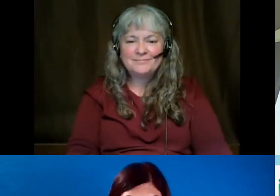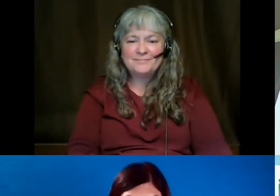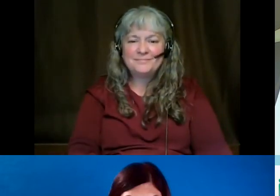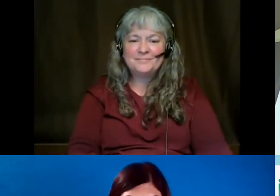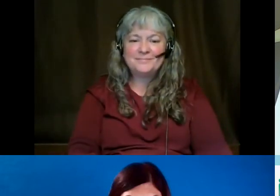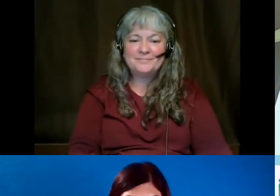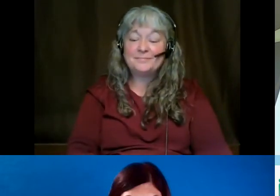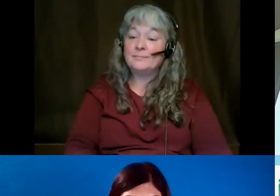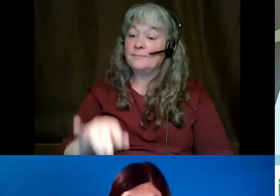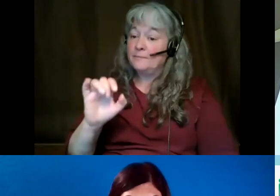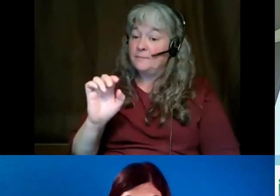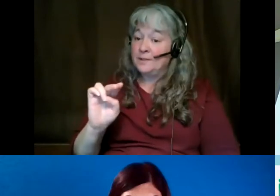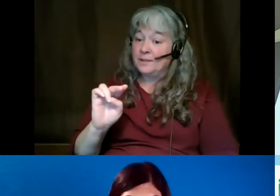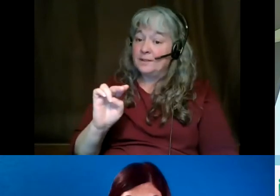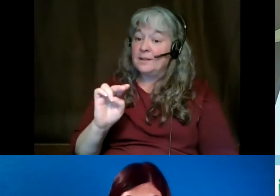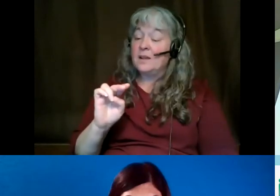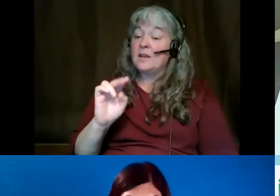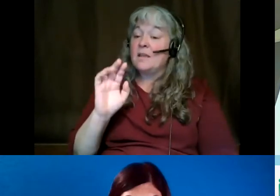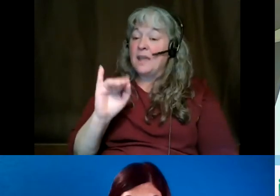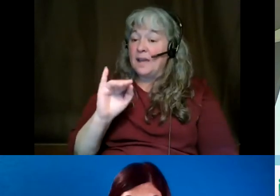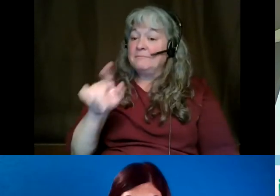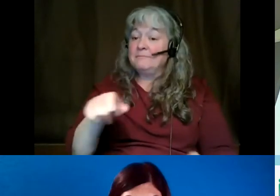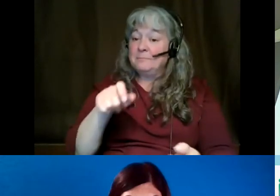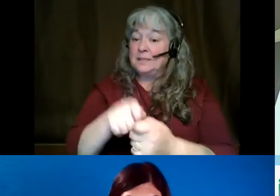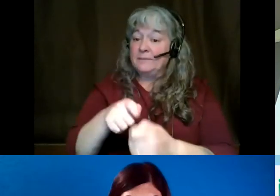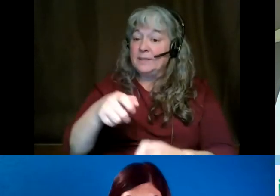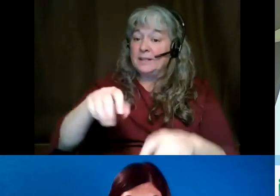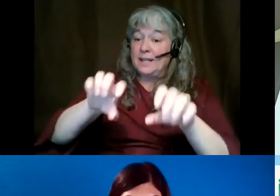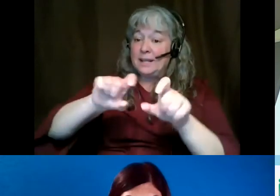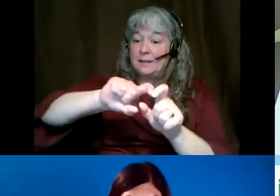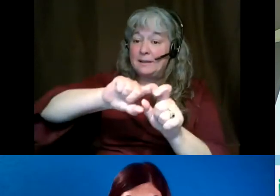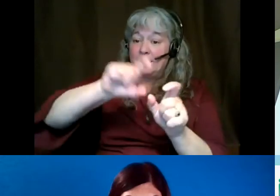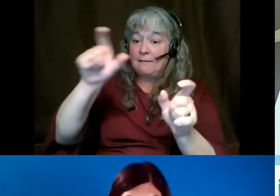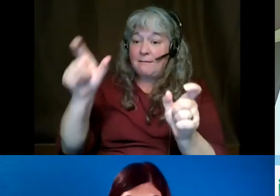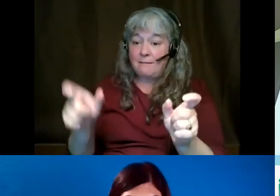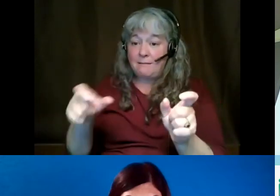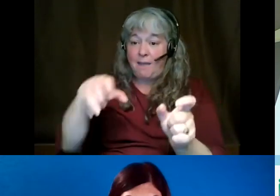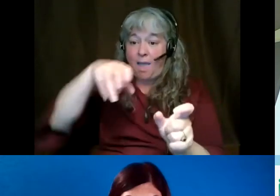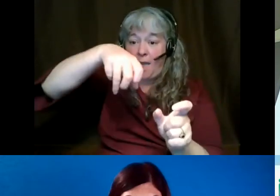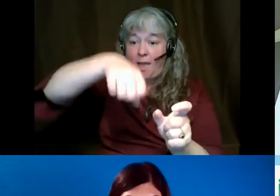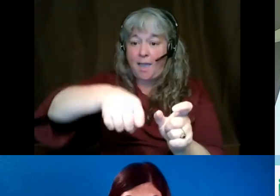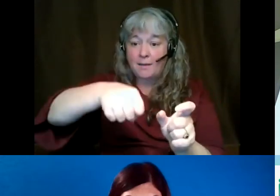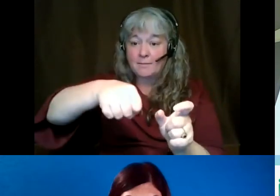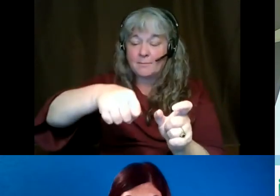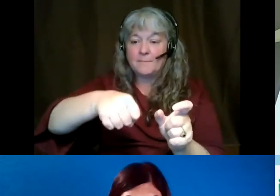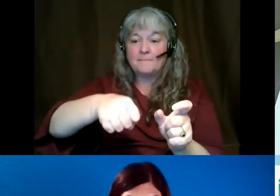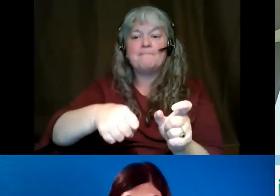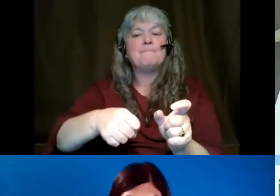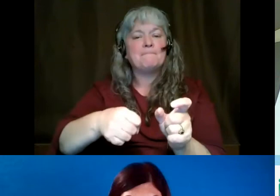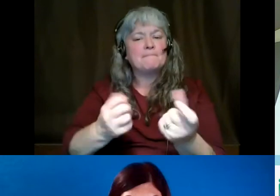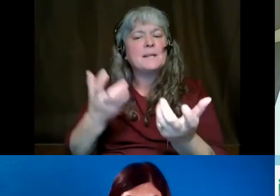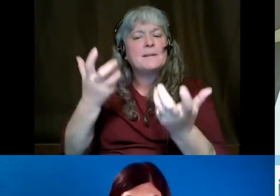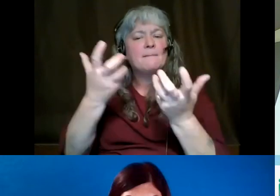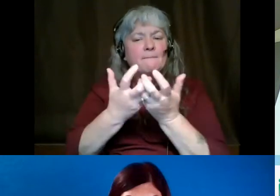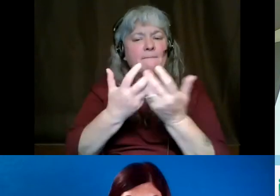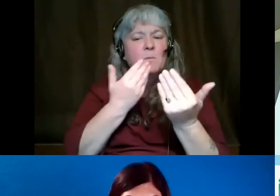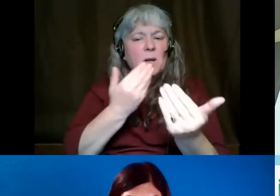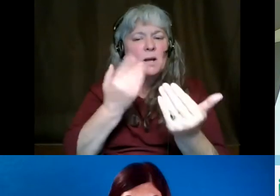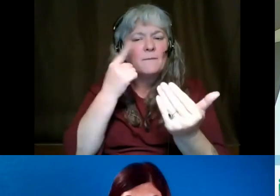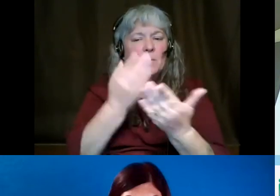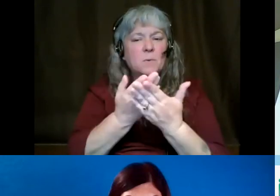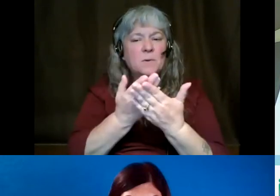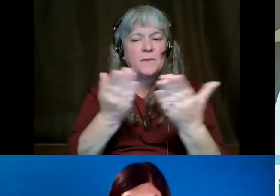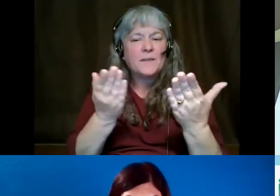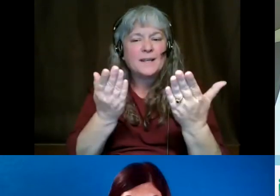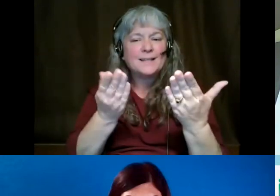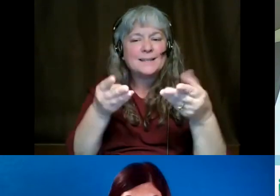So specifically for that particular handle that I'm using, it works well on non-porous surfaces. So it works well on my